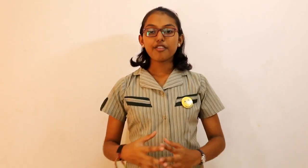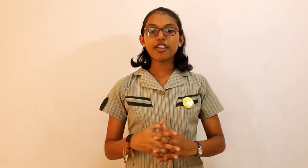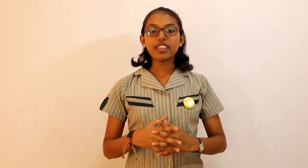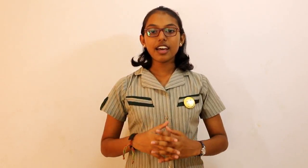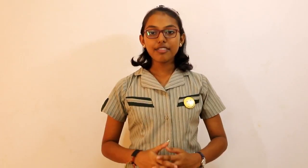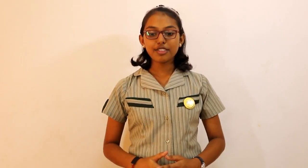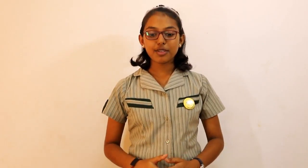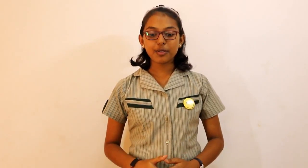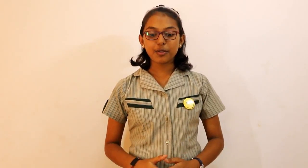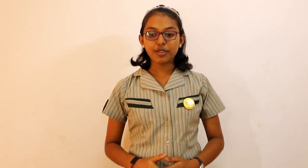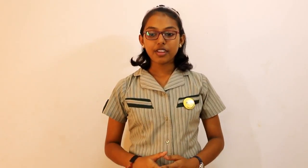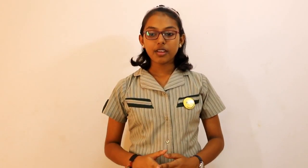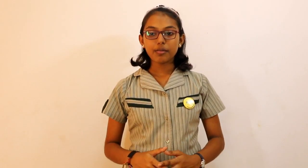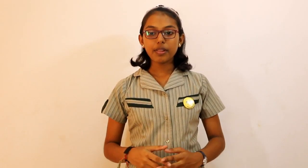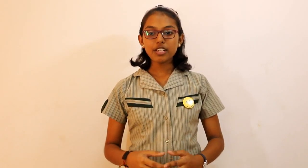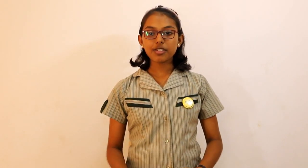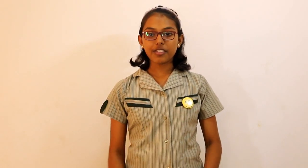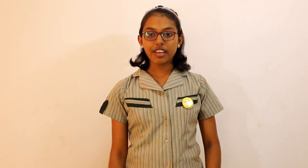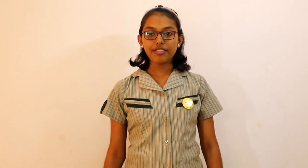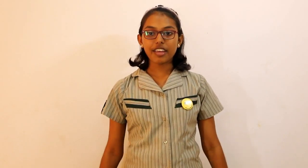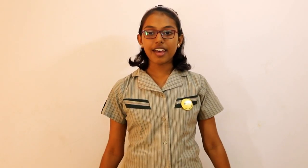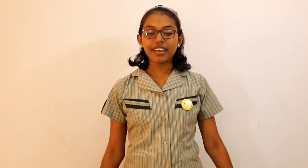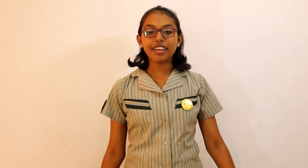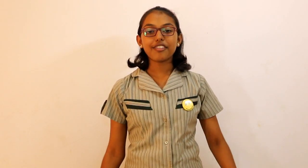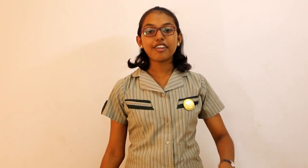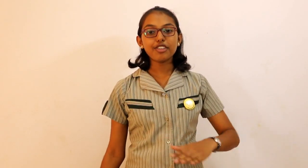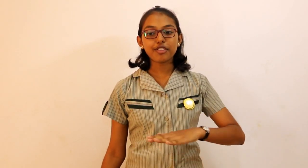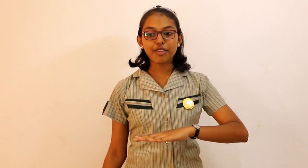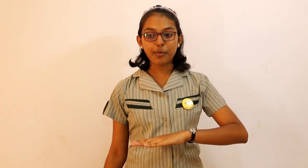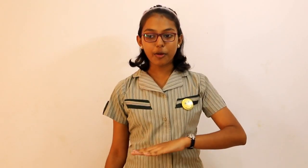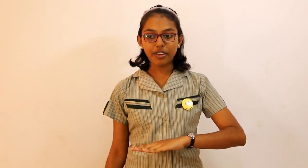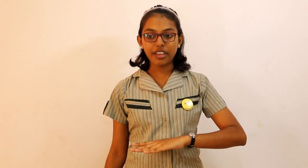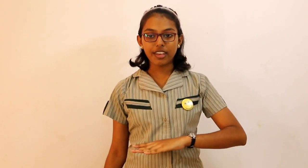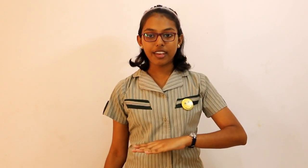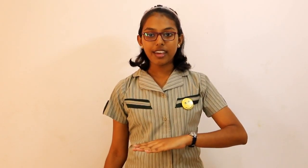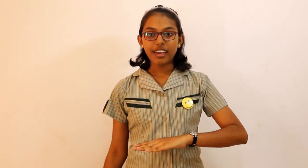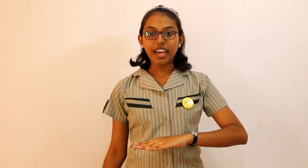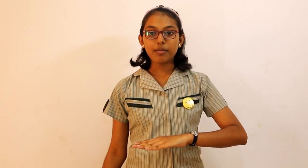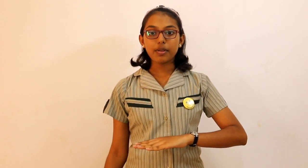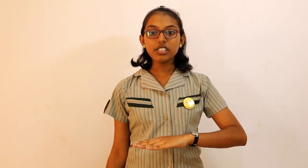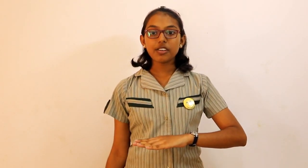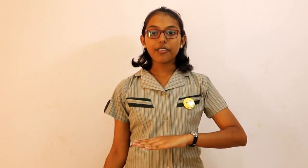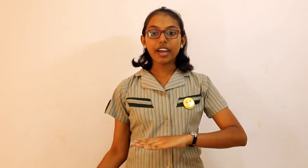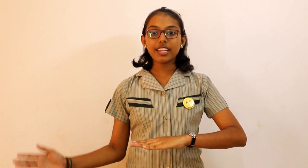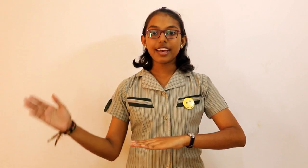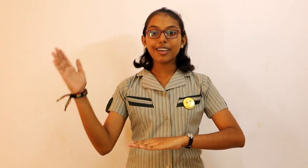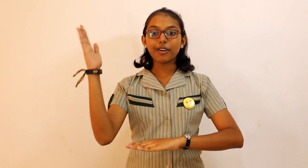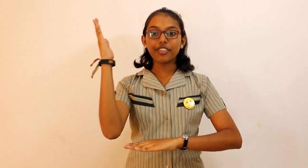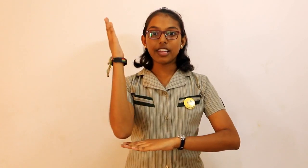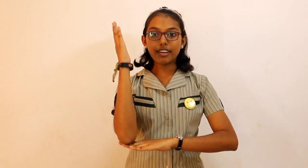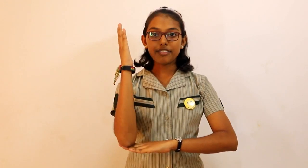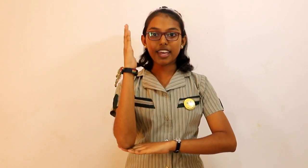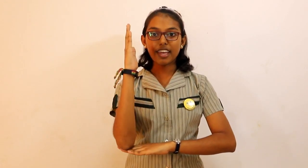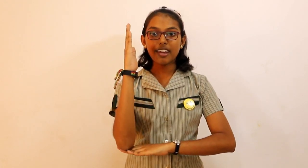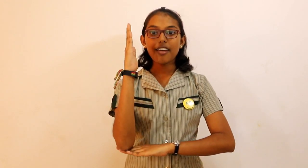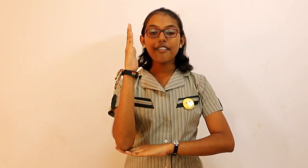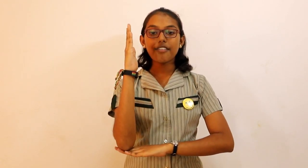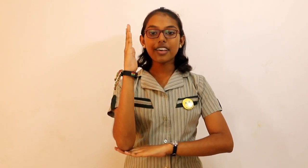For the afternoon, place your left hand in front of your body and place your right hand on the left hand